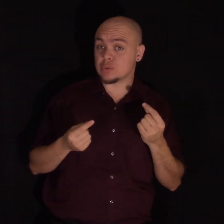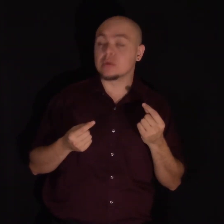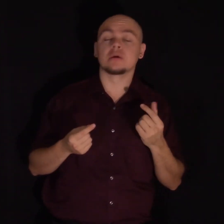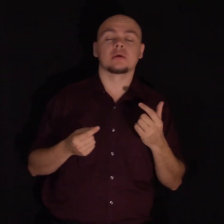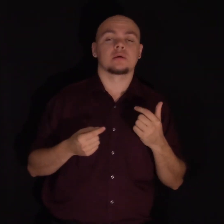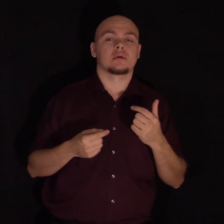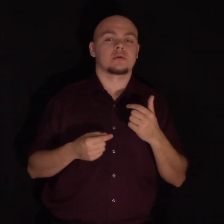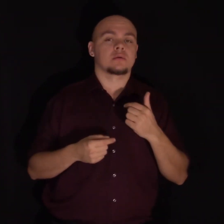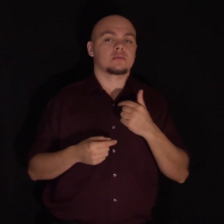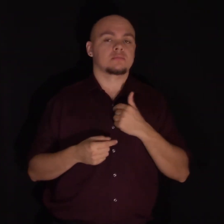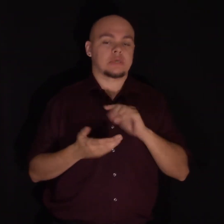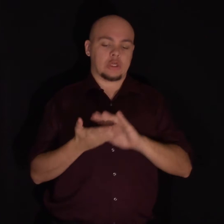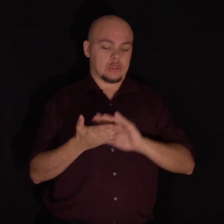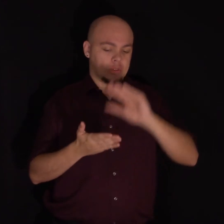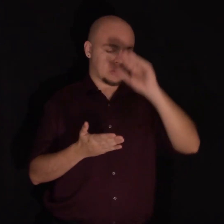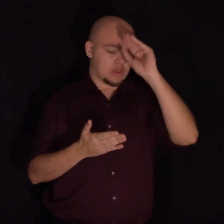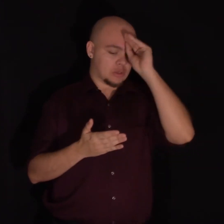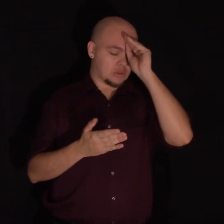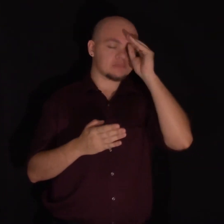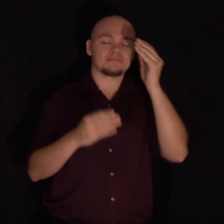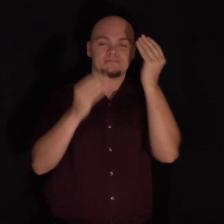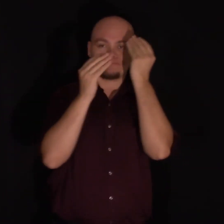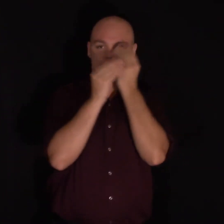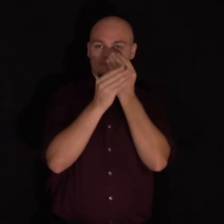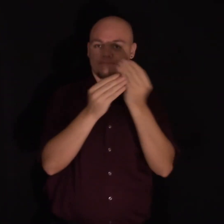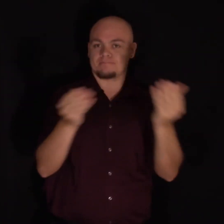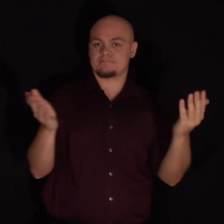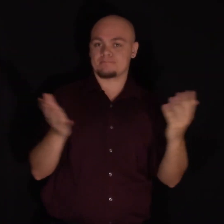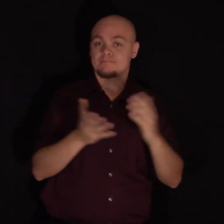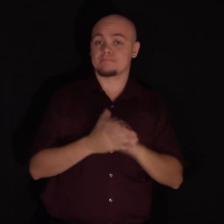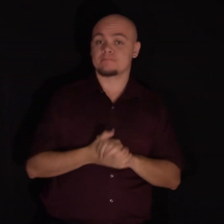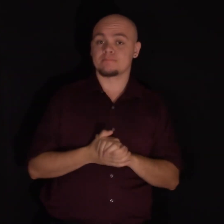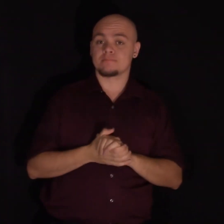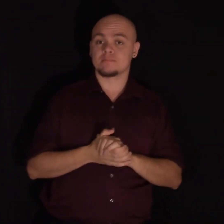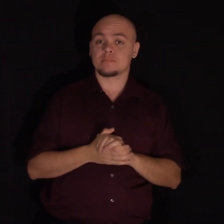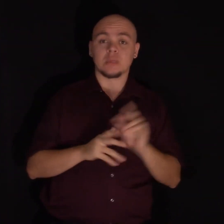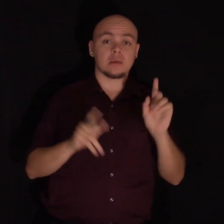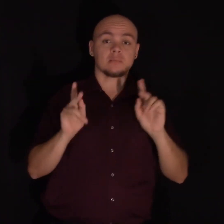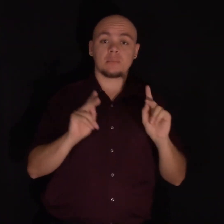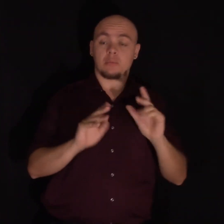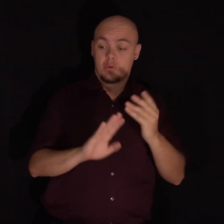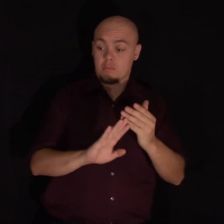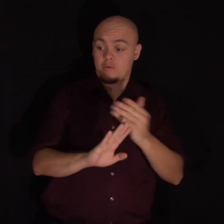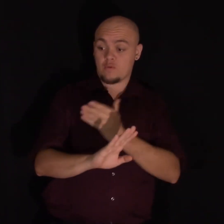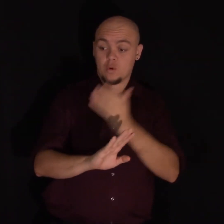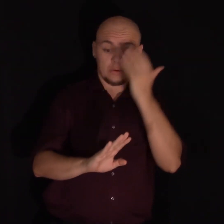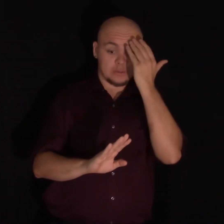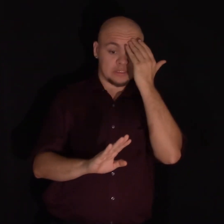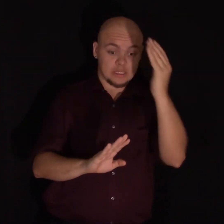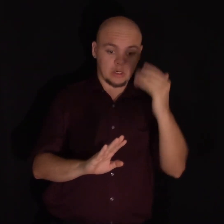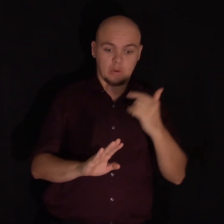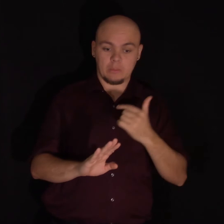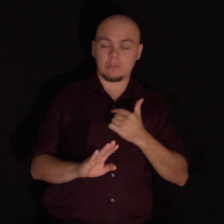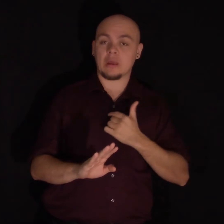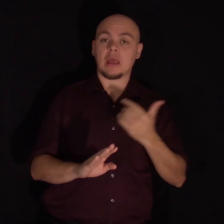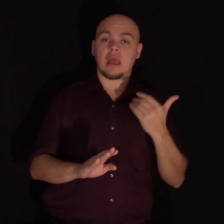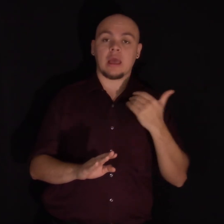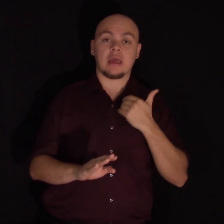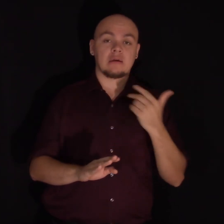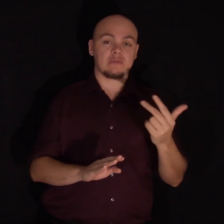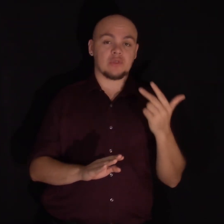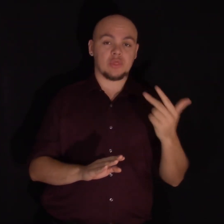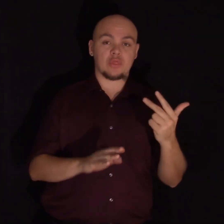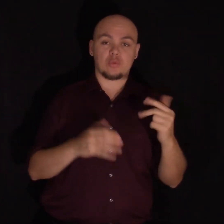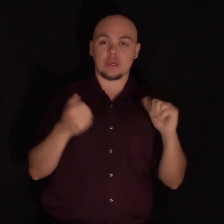what I have learned. When I talk to people who didn't know me before the shootings, I have 3 challenges to